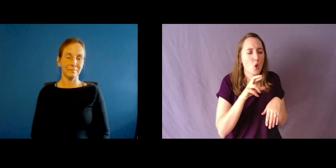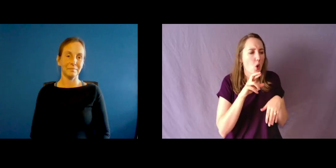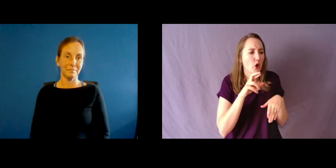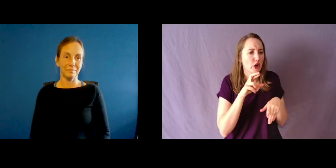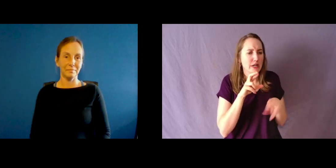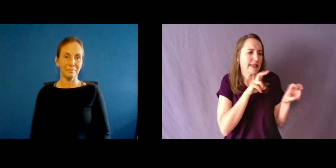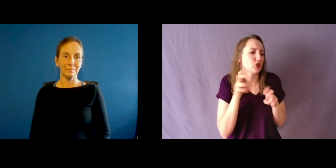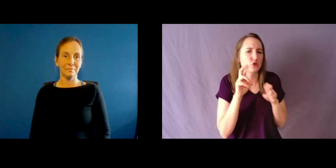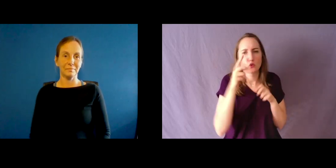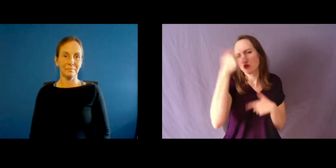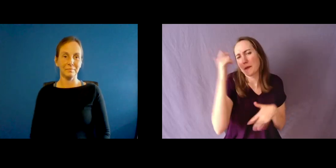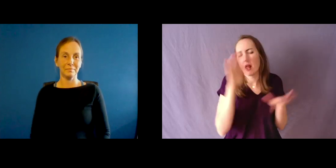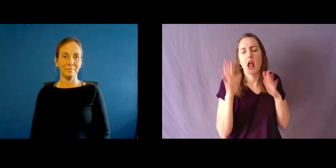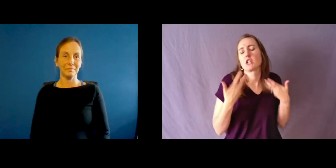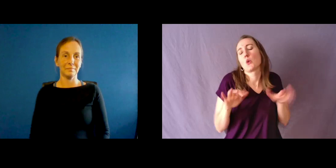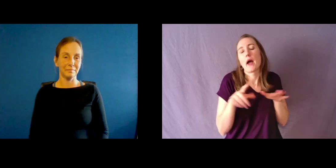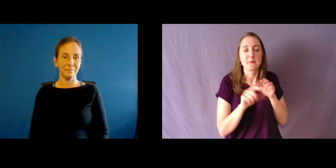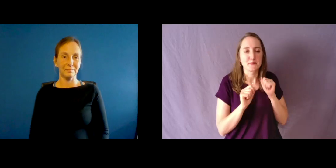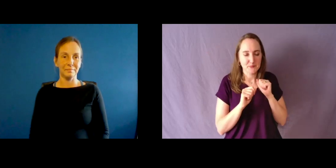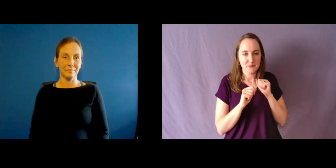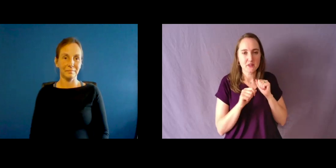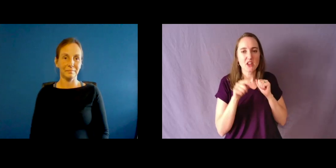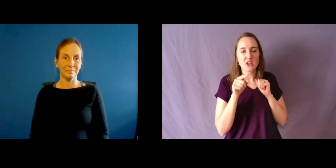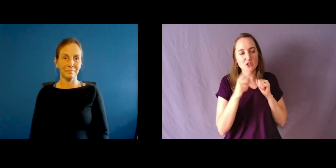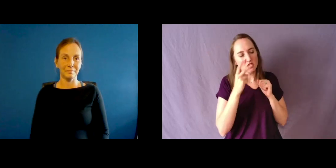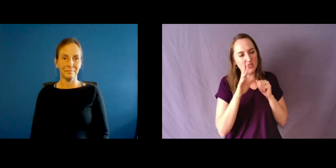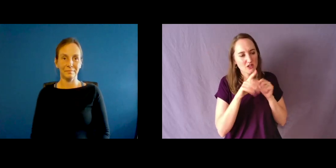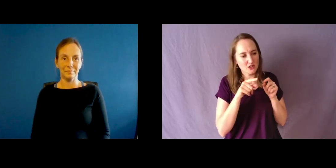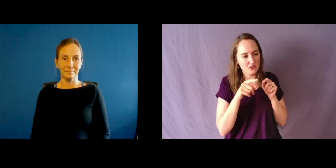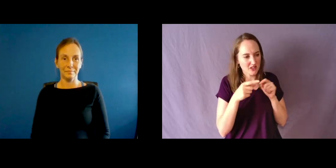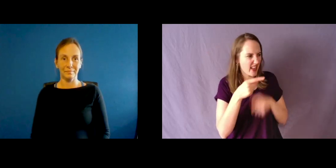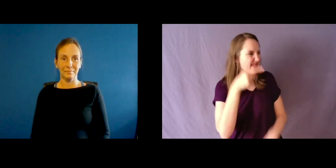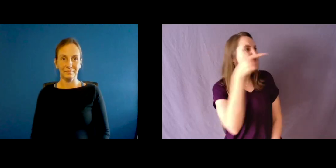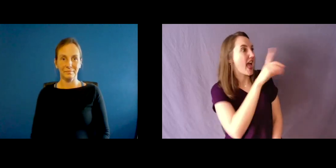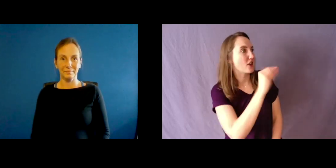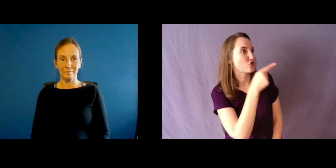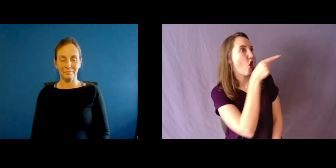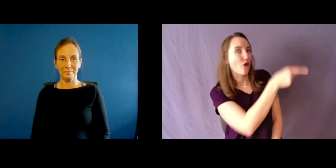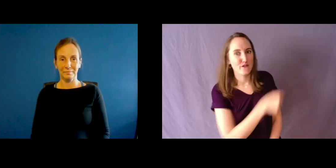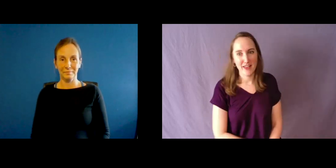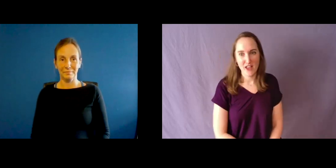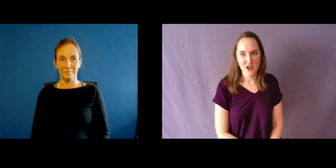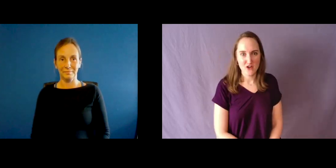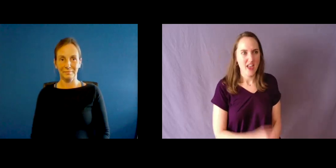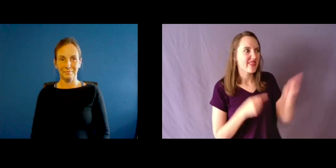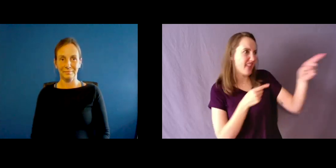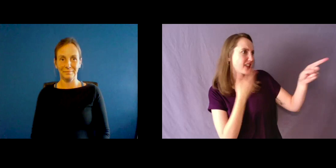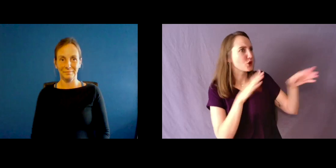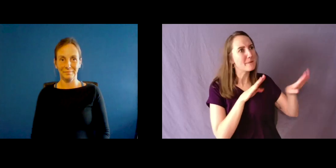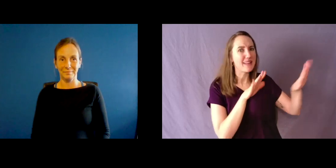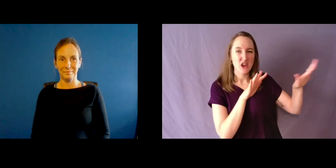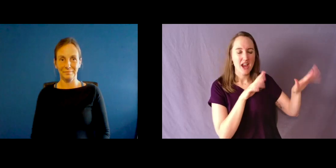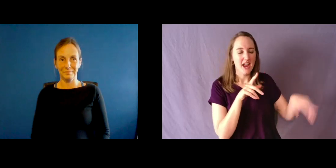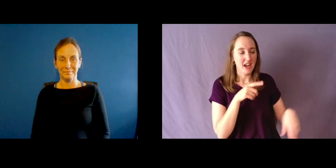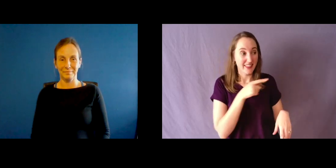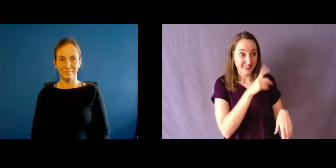or health issues. And she like was looking at her friend. She said, see, like that dog over there, and the dog actually had